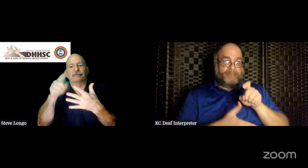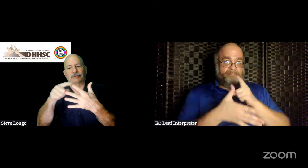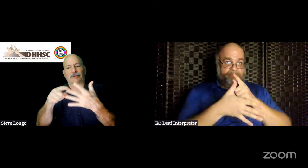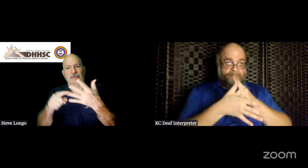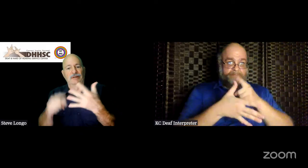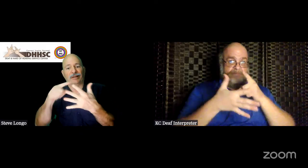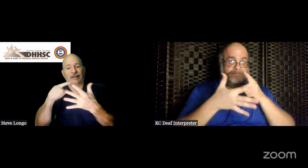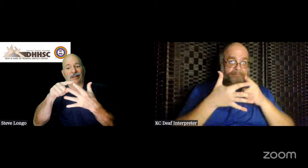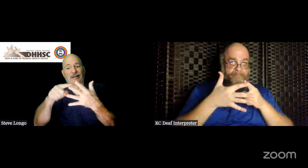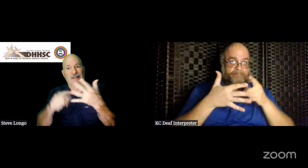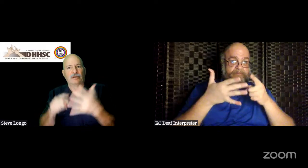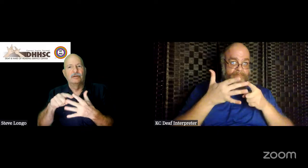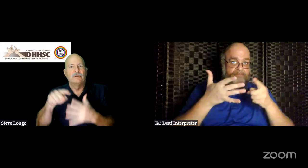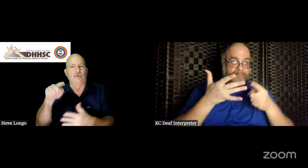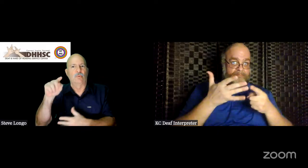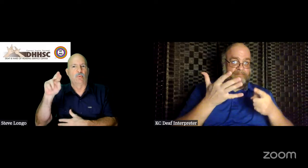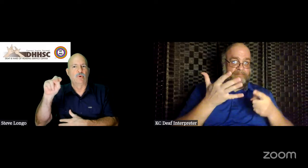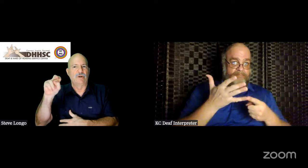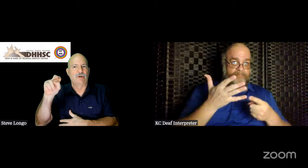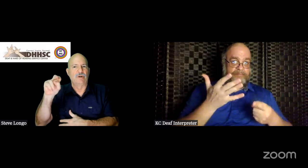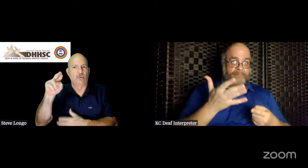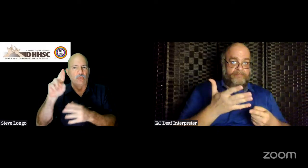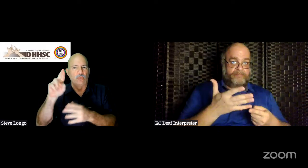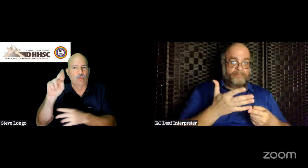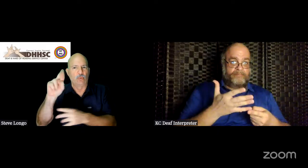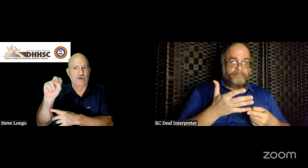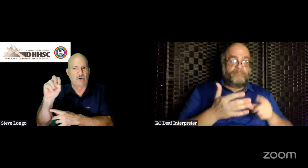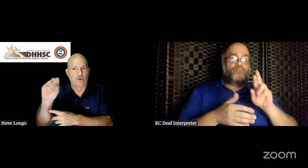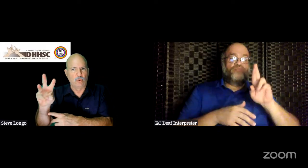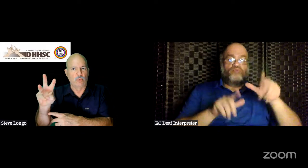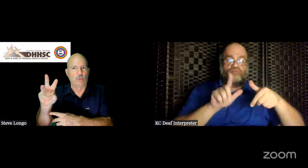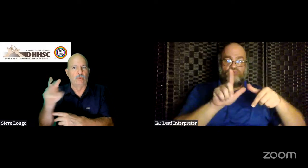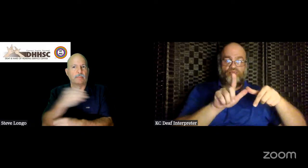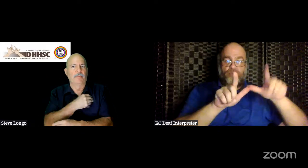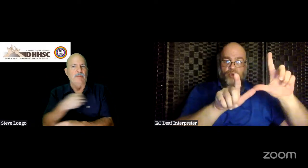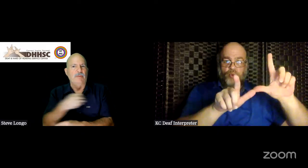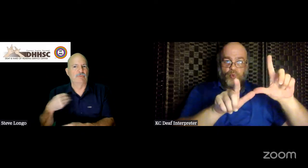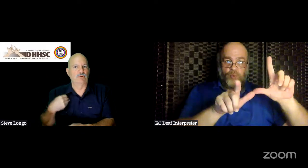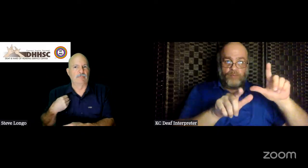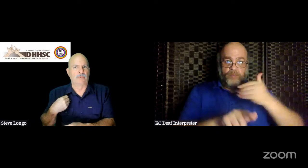To recognize what happened in previous meetings.